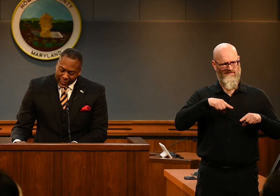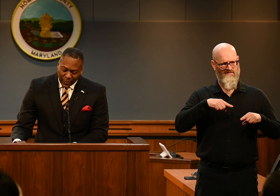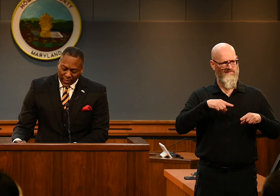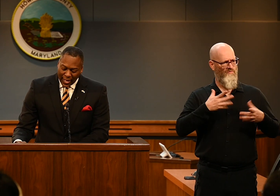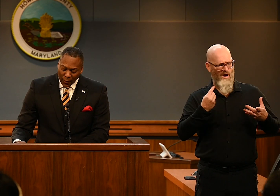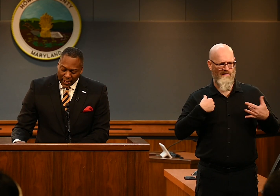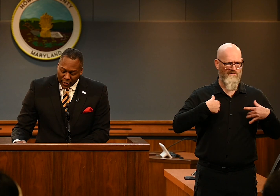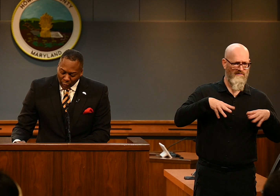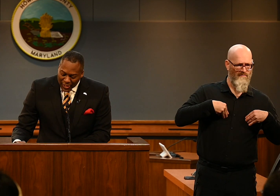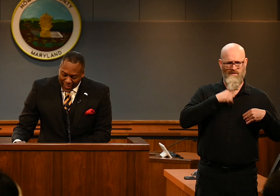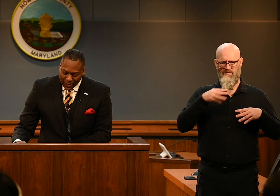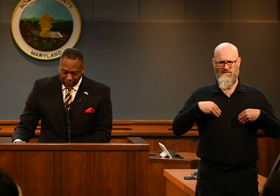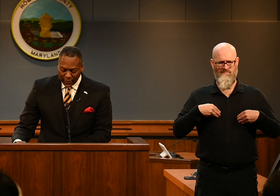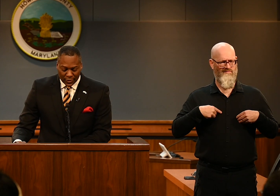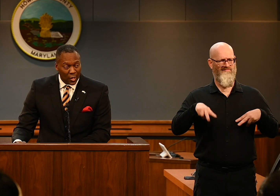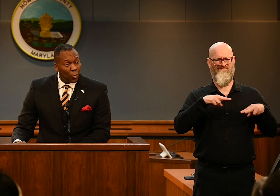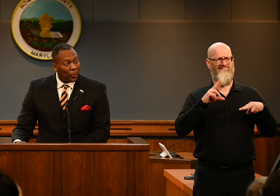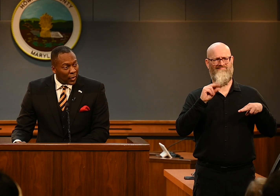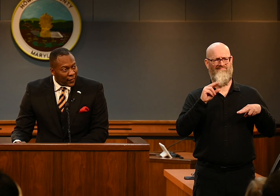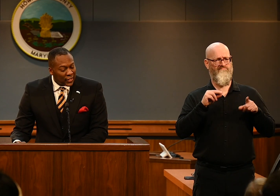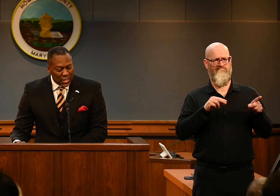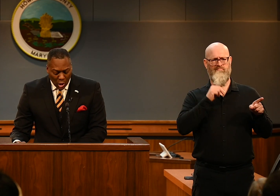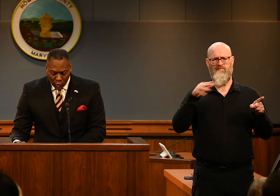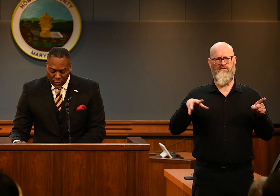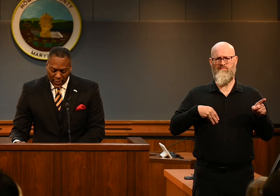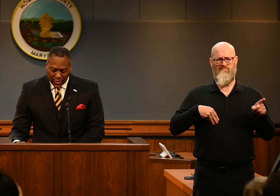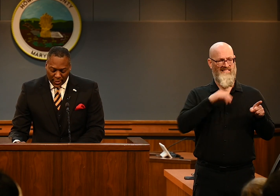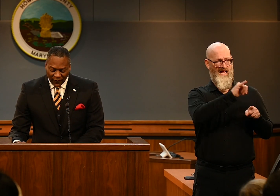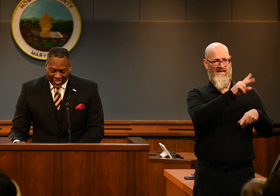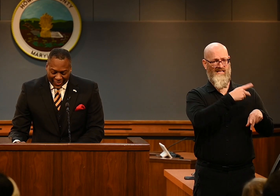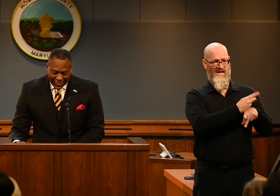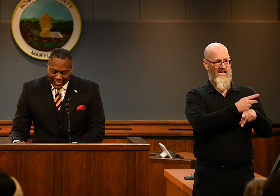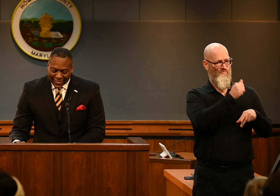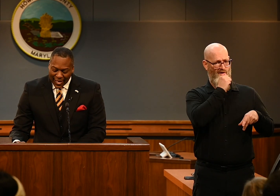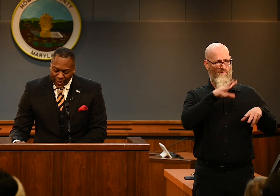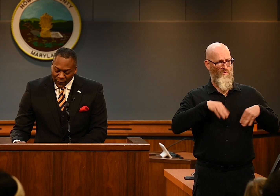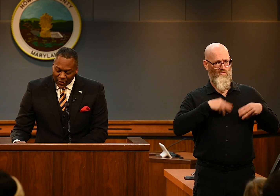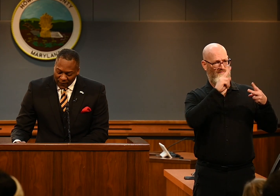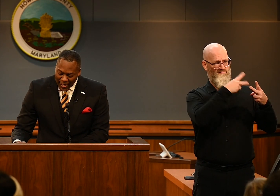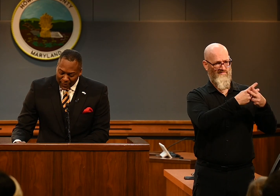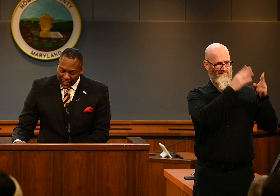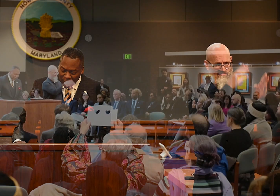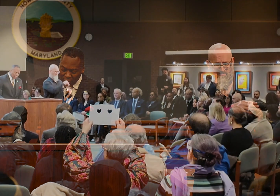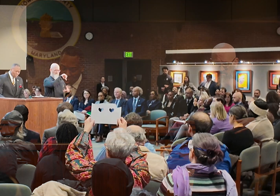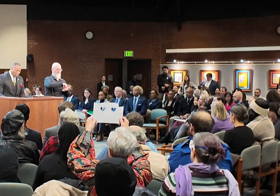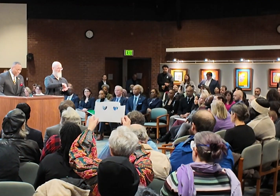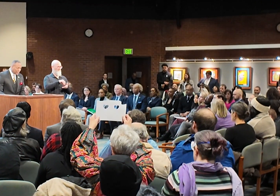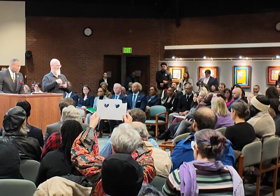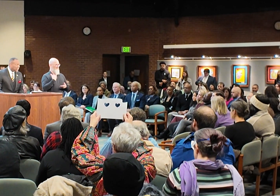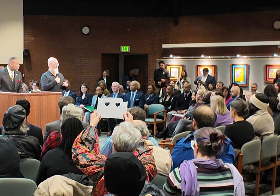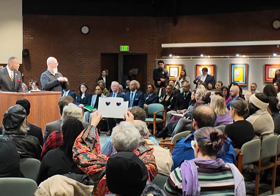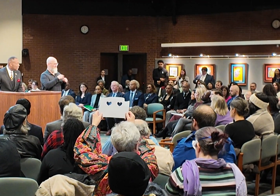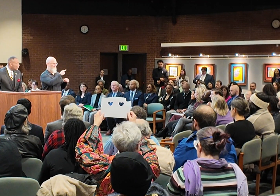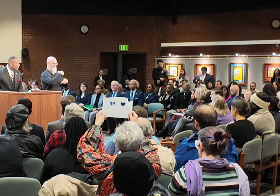We acted because Howard County will not be a place where privately owned facilities designed for confinement and fear are